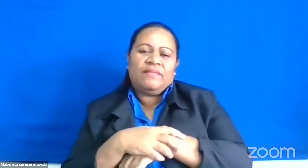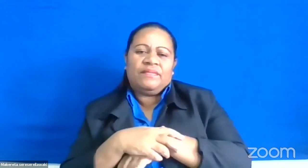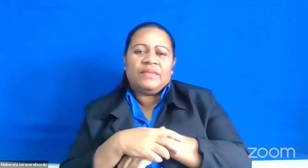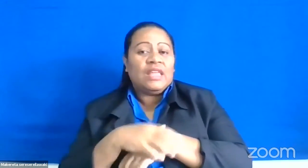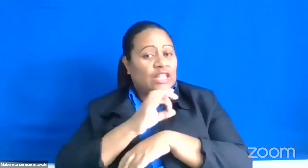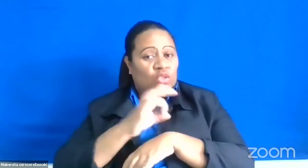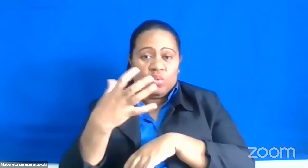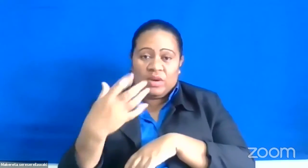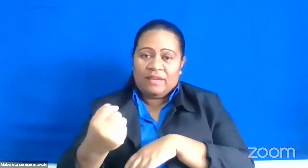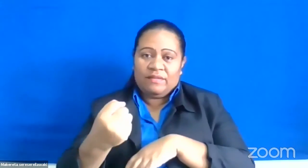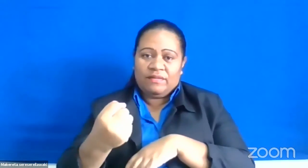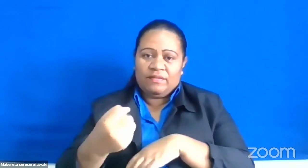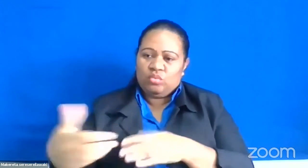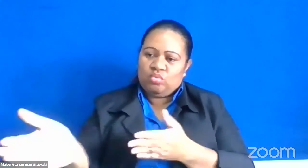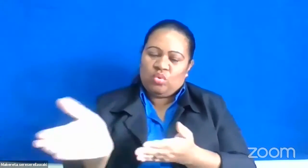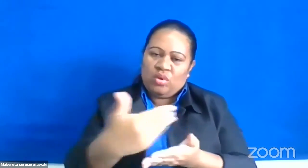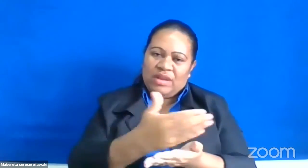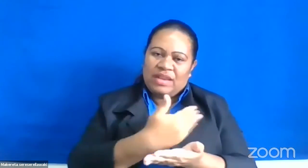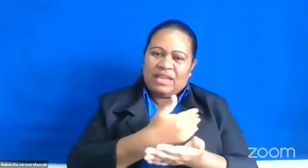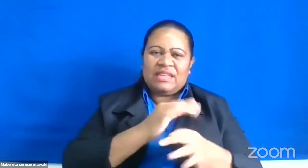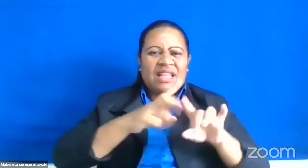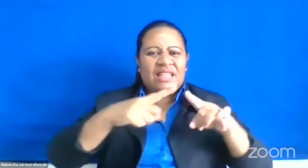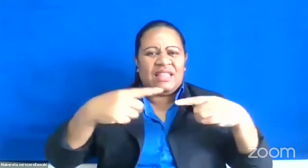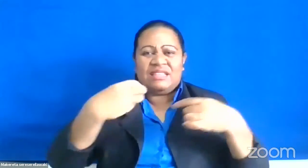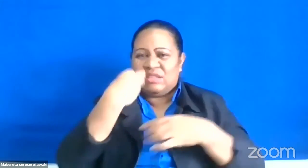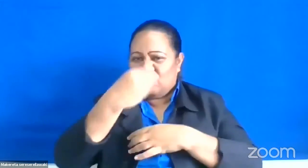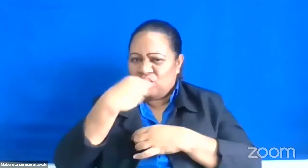and there are rules that they apply